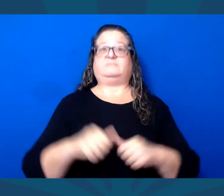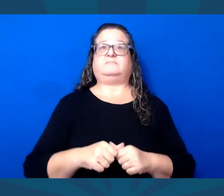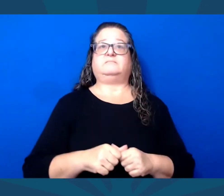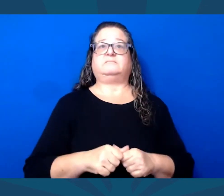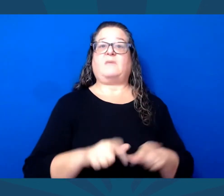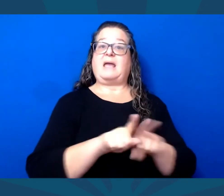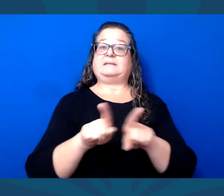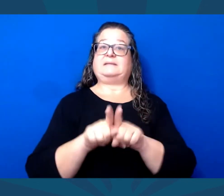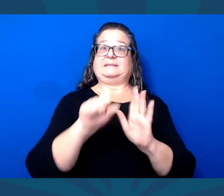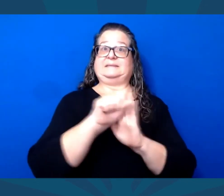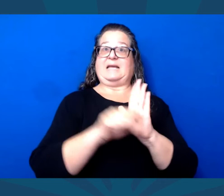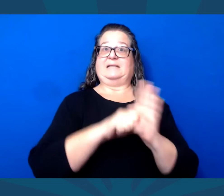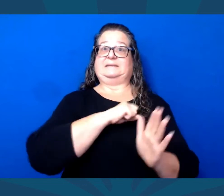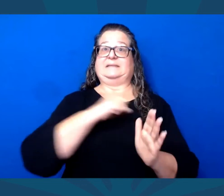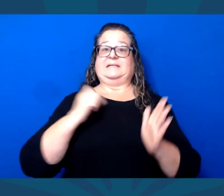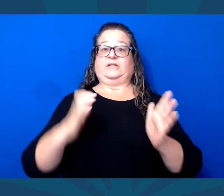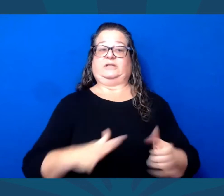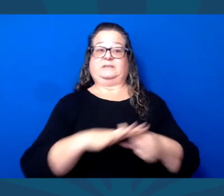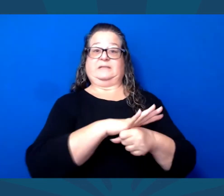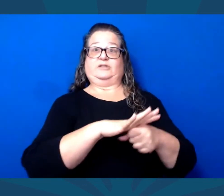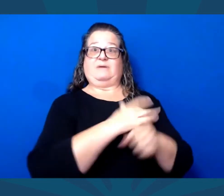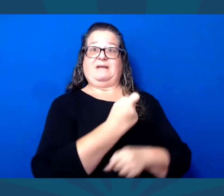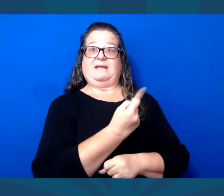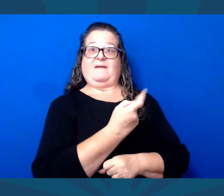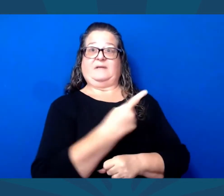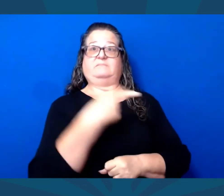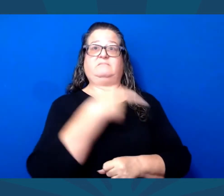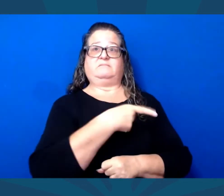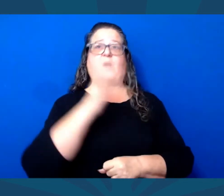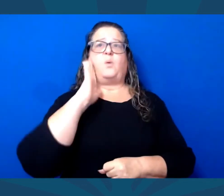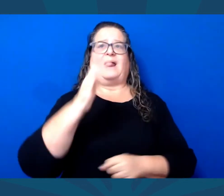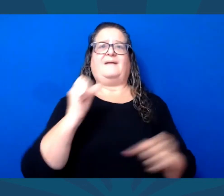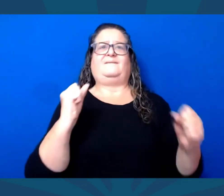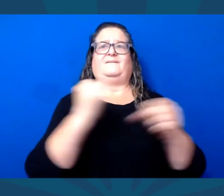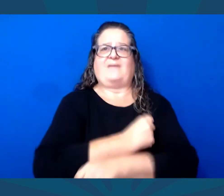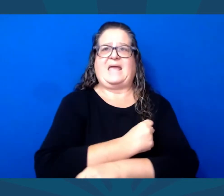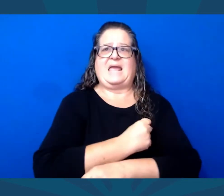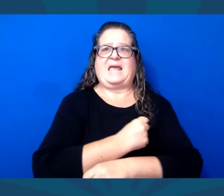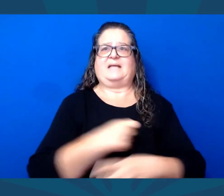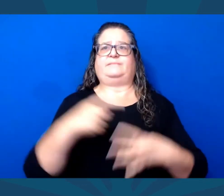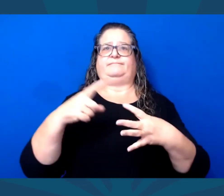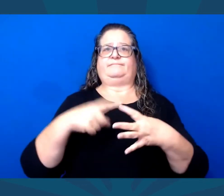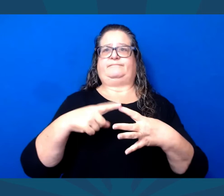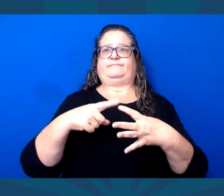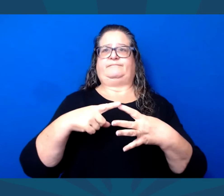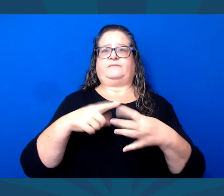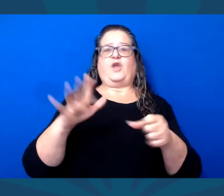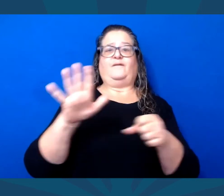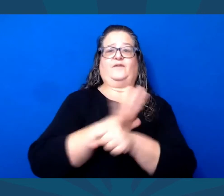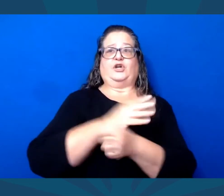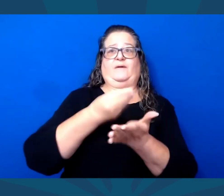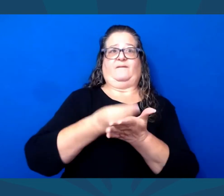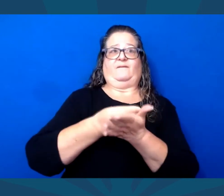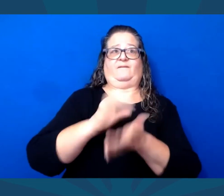As state senator for District 11, I will fight to fully fund our schools, restore Arizona's